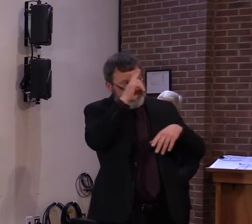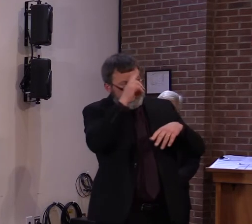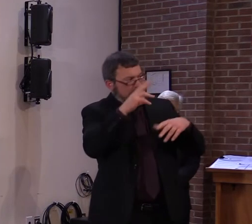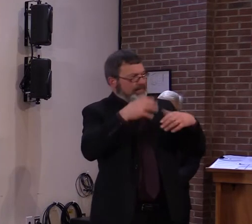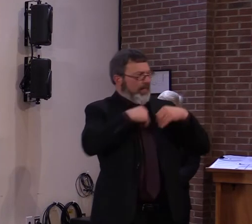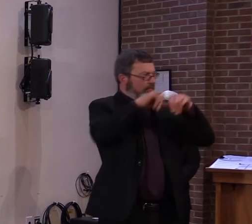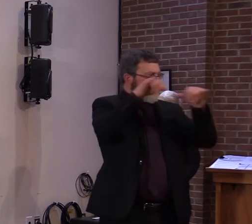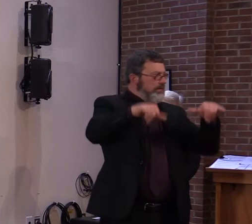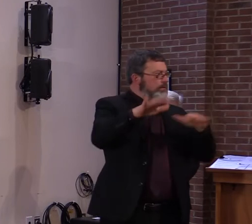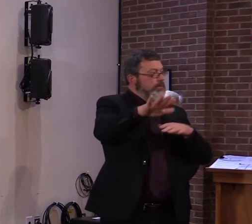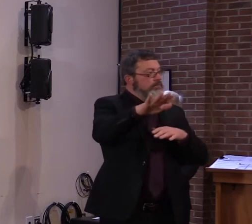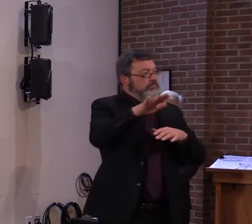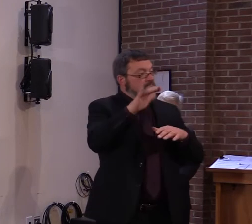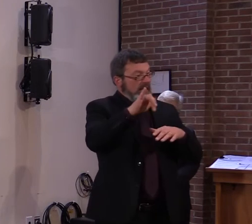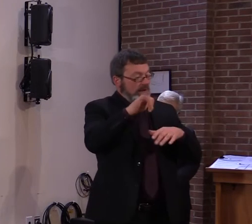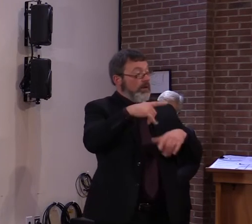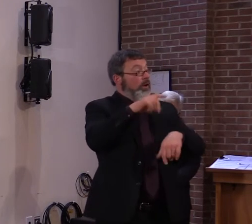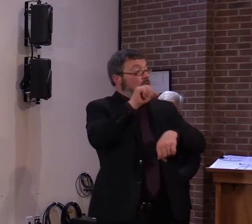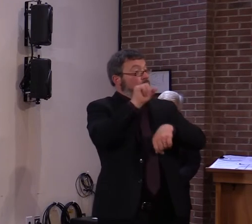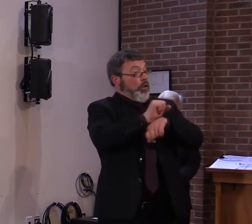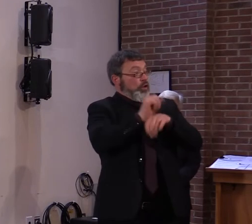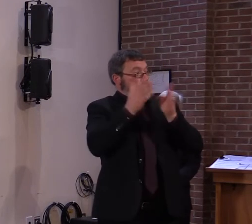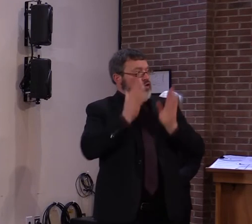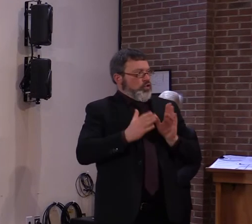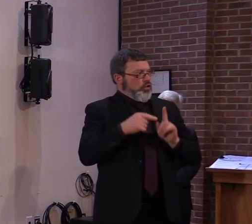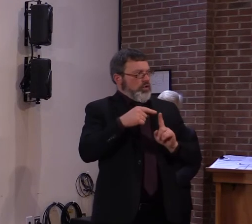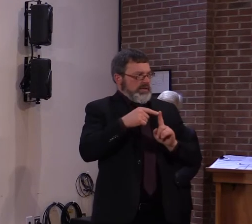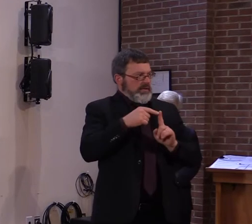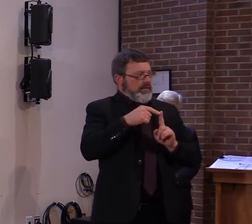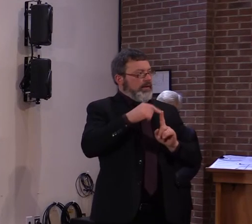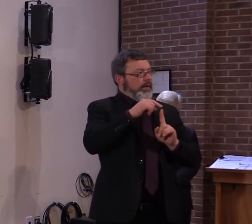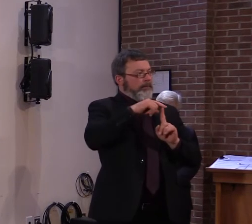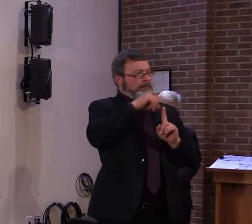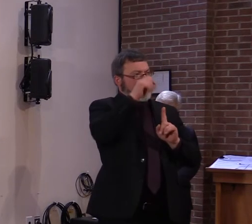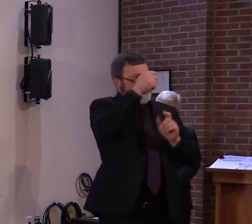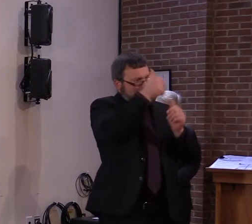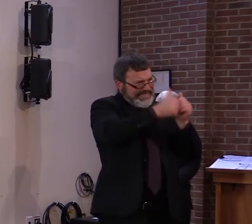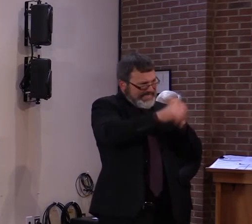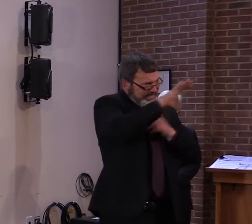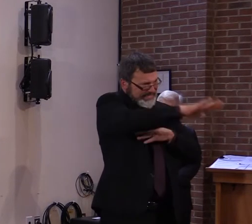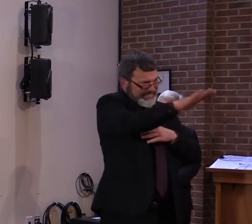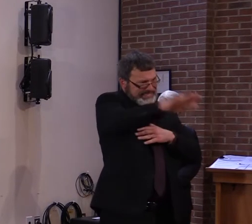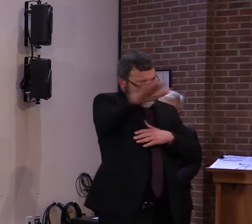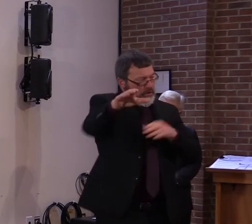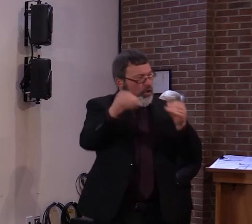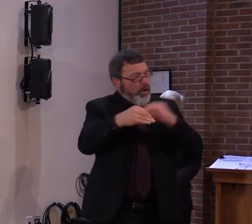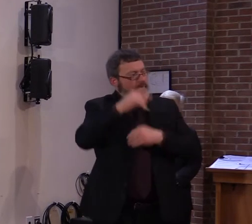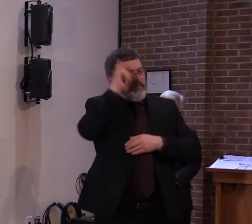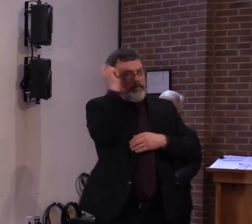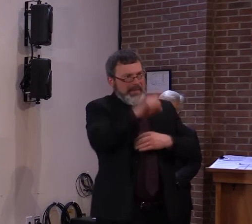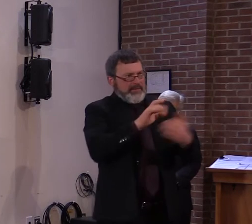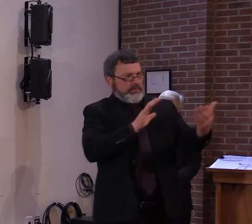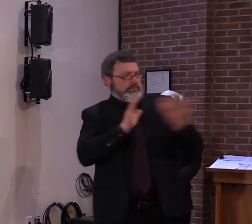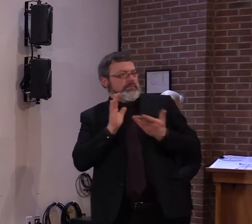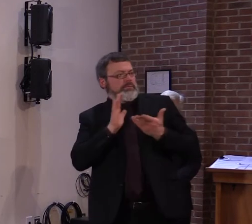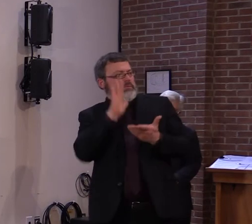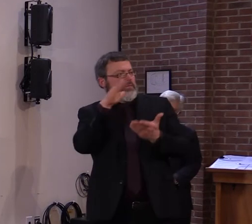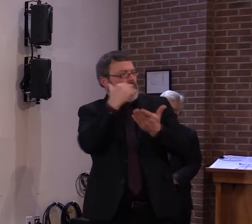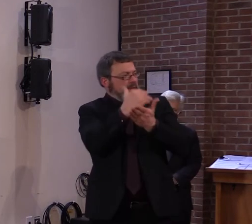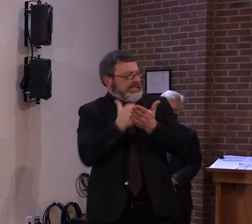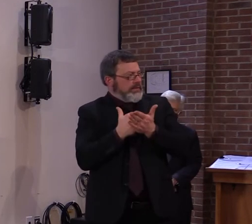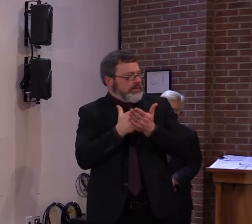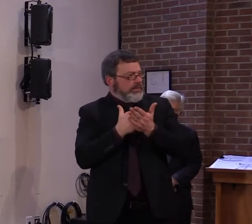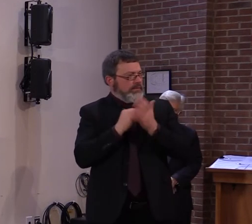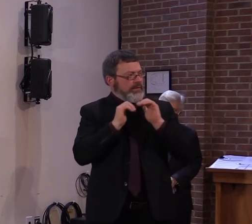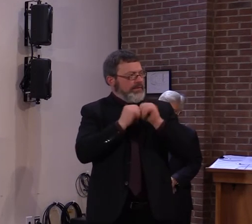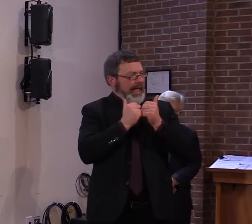of the hospital sites had to submit a plan that they would actually acknowledge that they understood that and show the testing protocol they